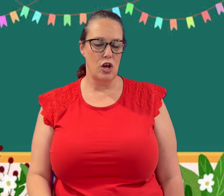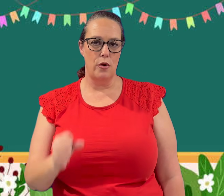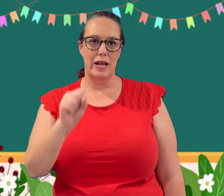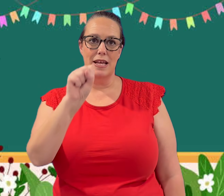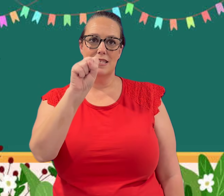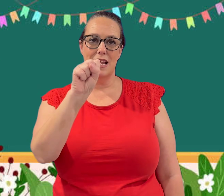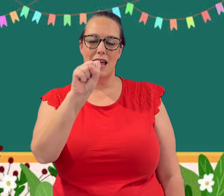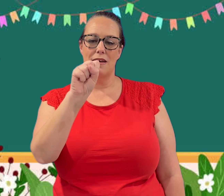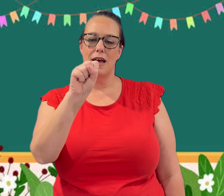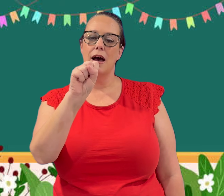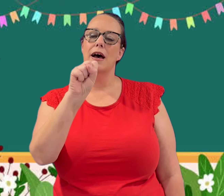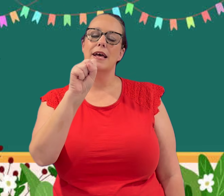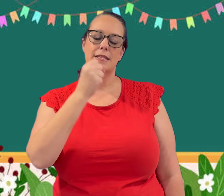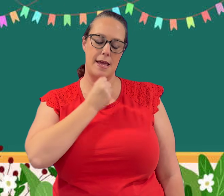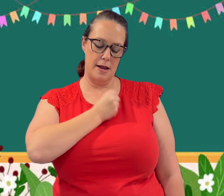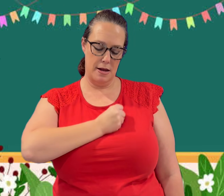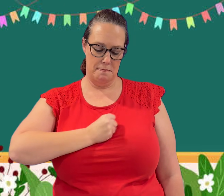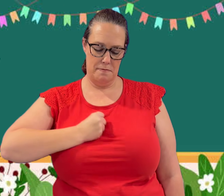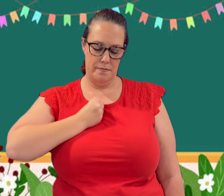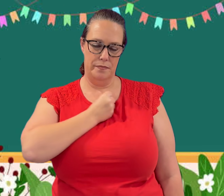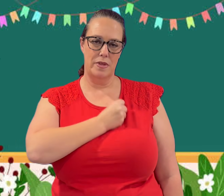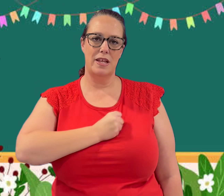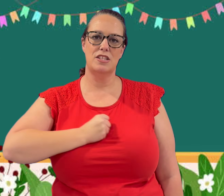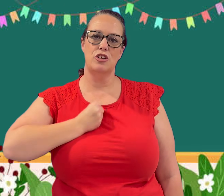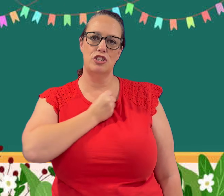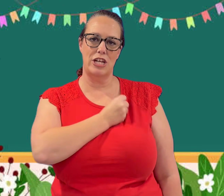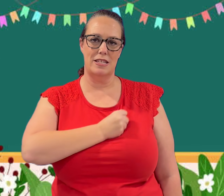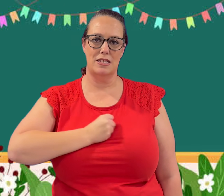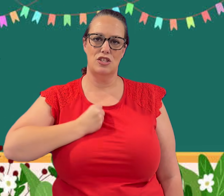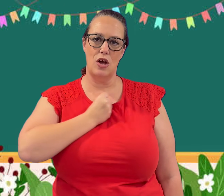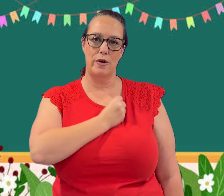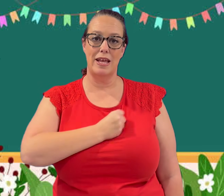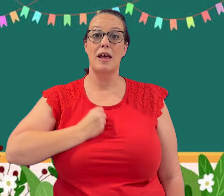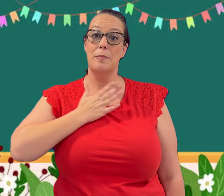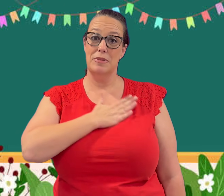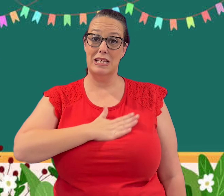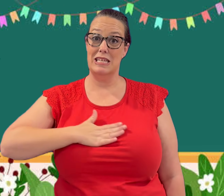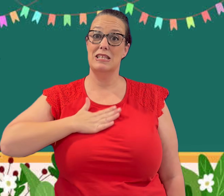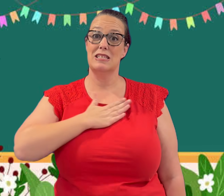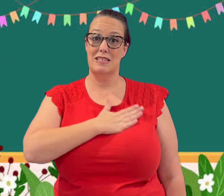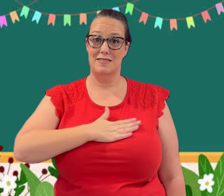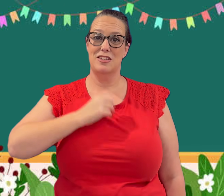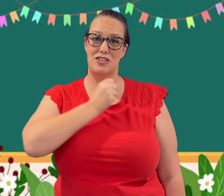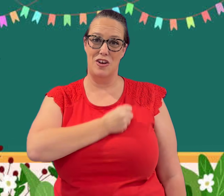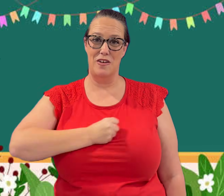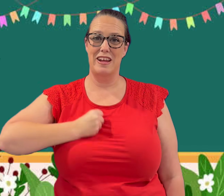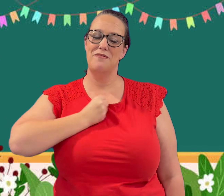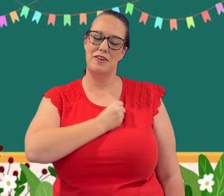Sorry, it's an S hand and it's on your chest. Sorry, please. Sorry, very